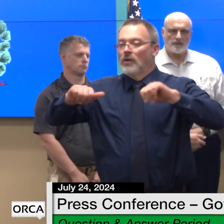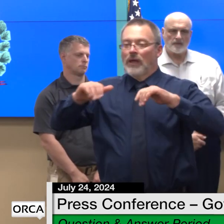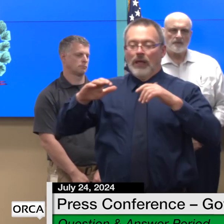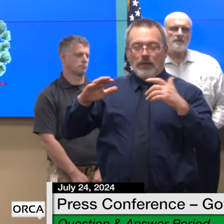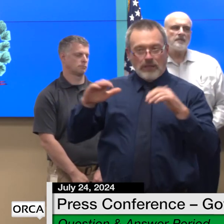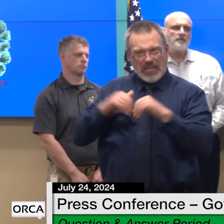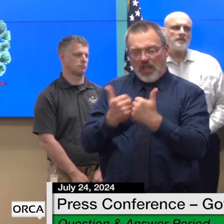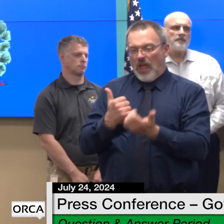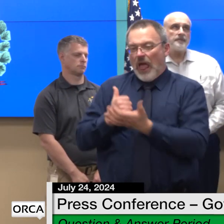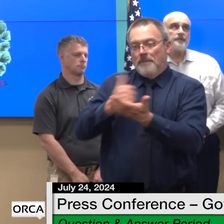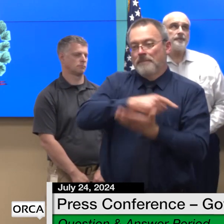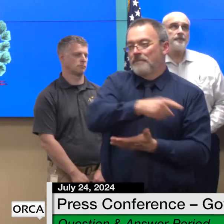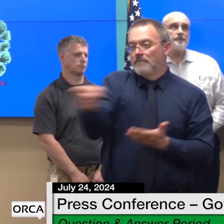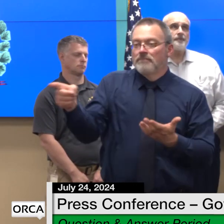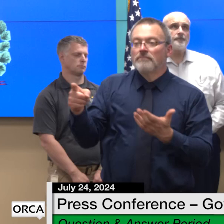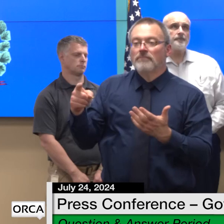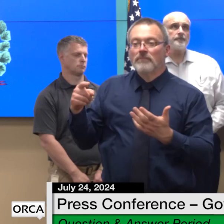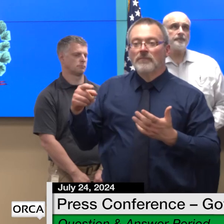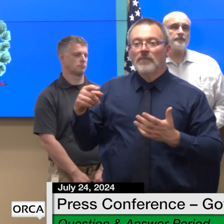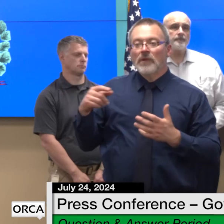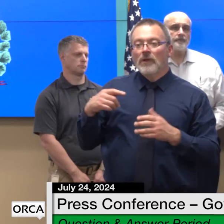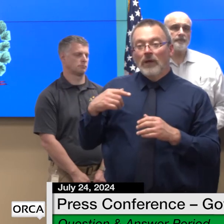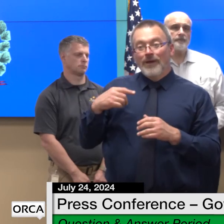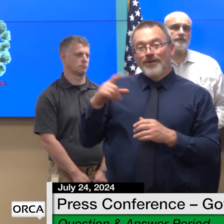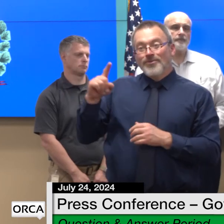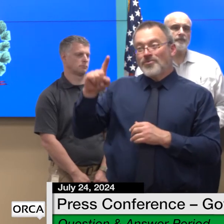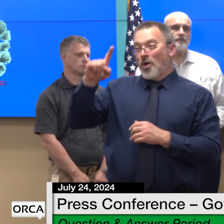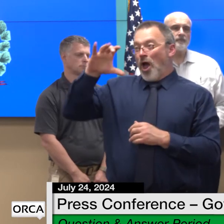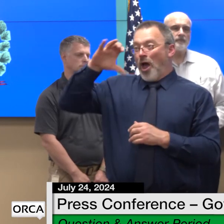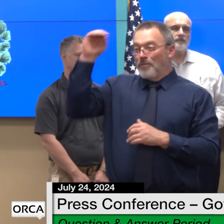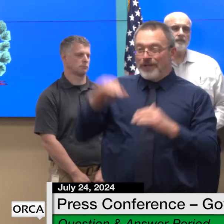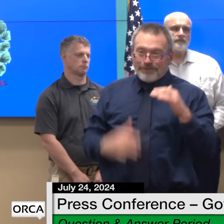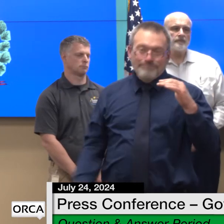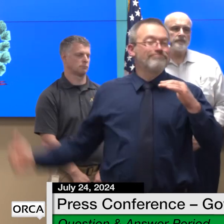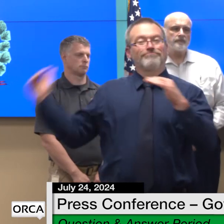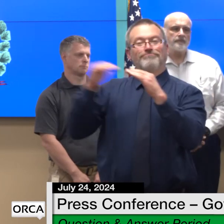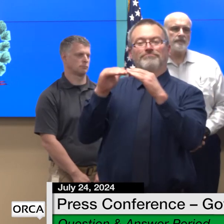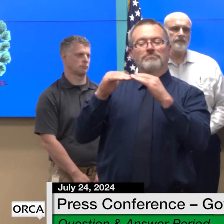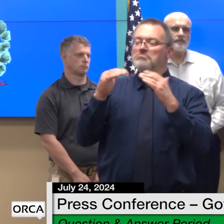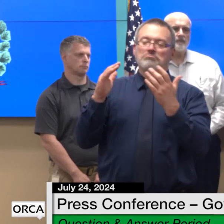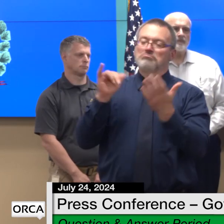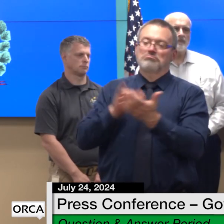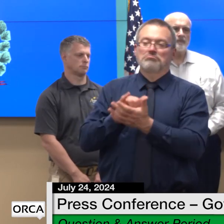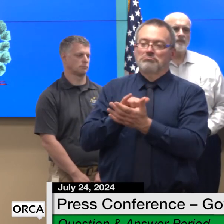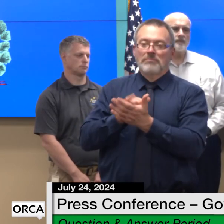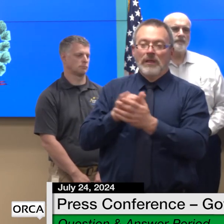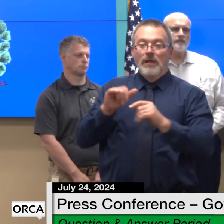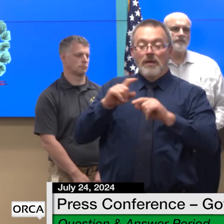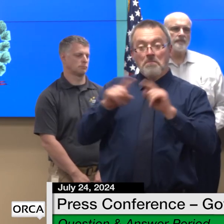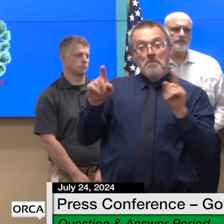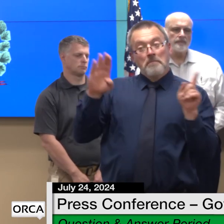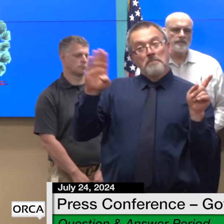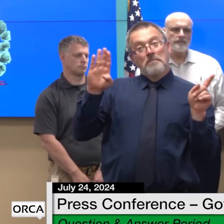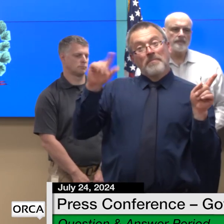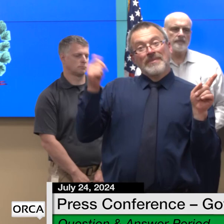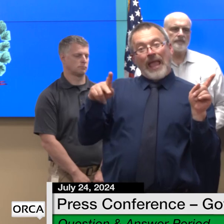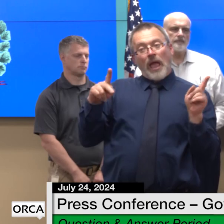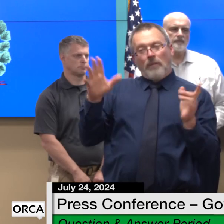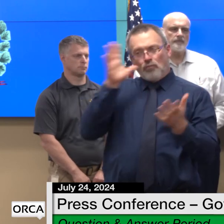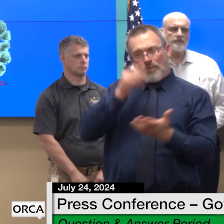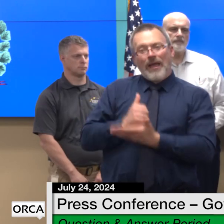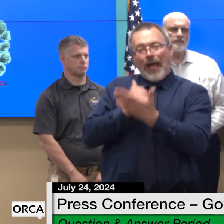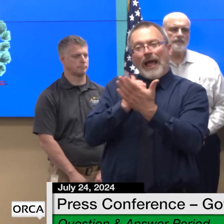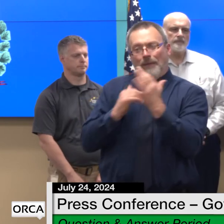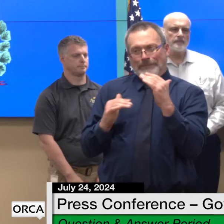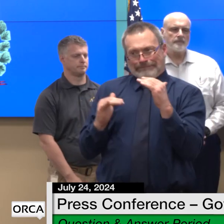involved. We can't make everyone whole, but as we found with BGAP, it was essential to getting people back on their feet and businesses